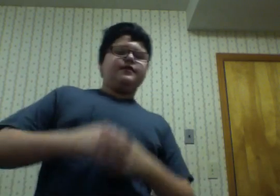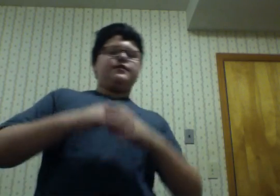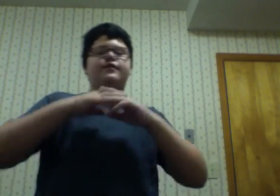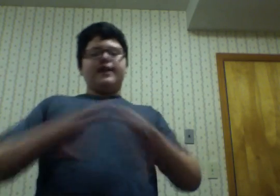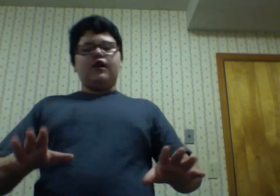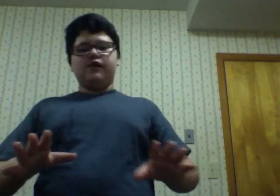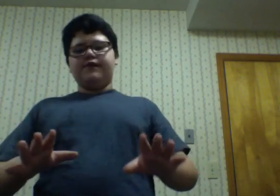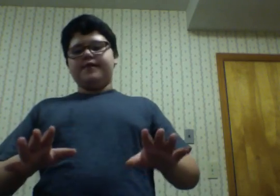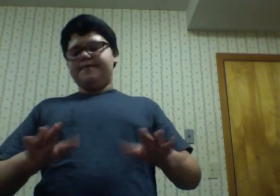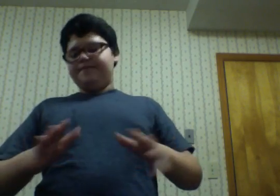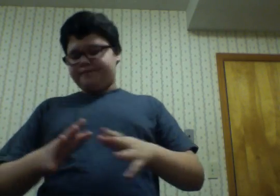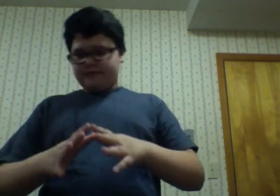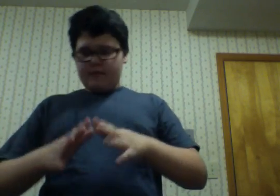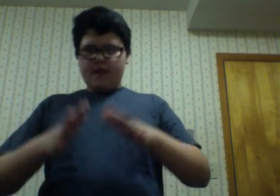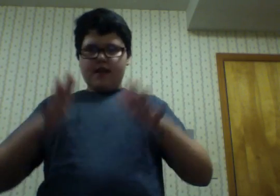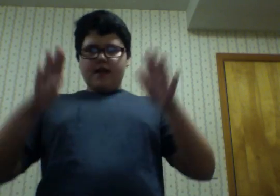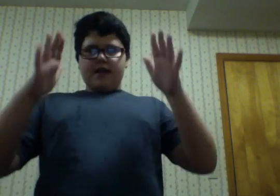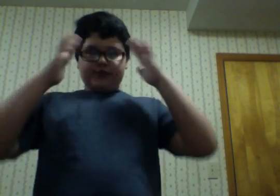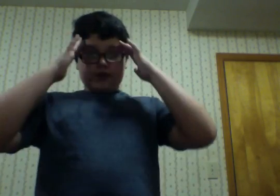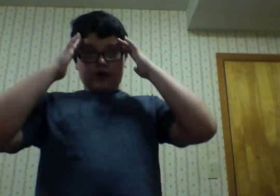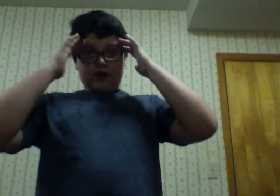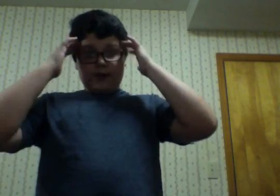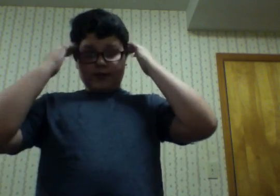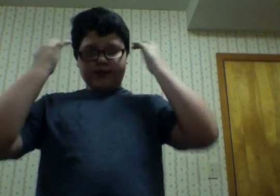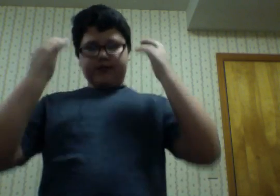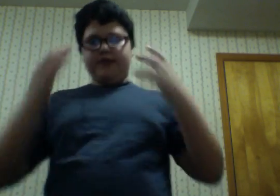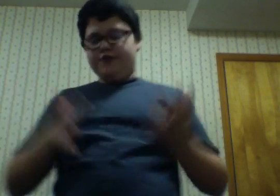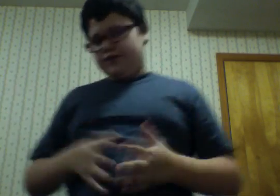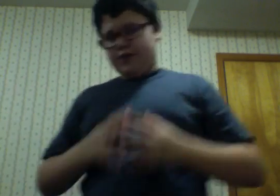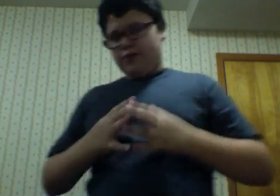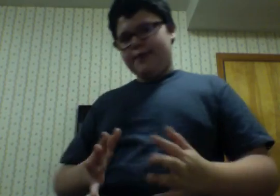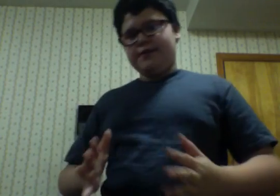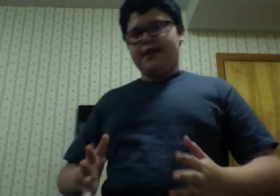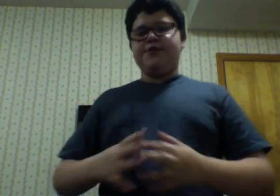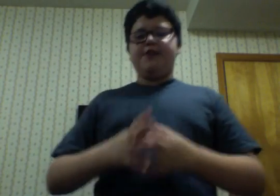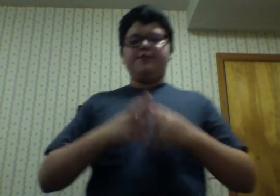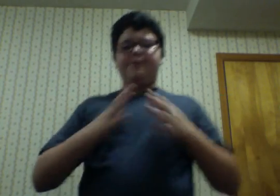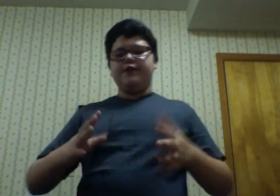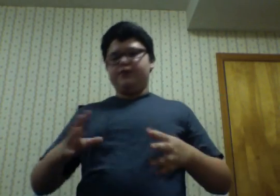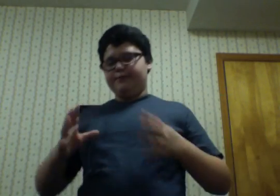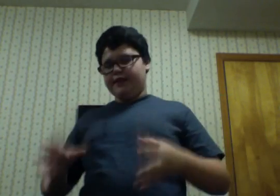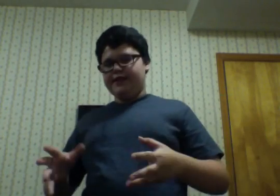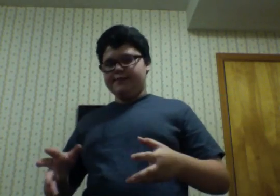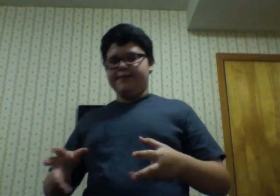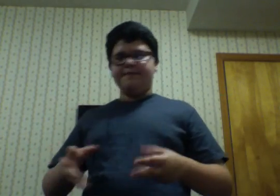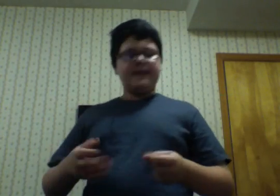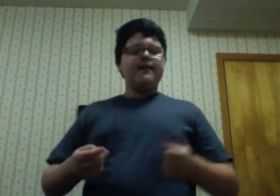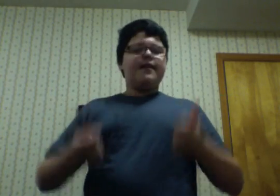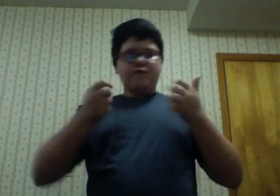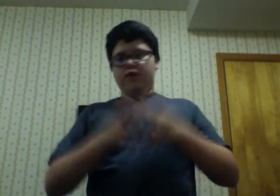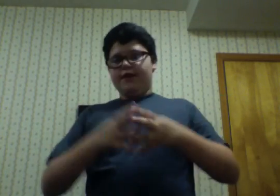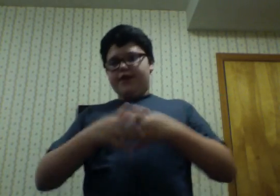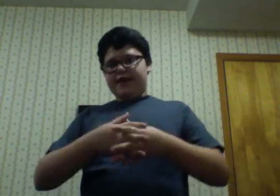or all of it. So I'm just going to do this website because that's a better replacement for a theme